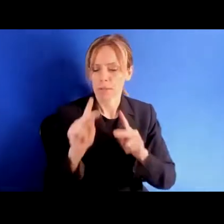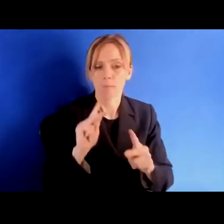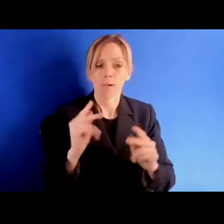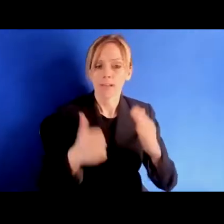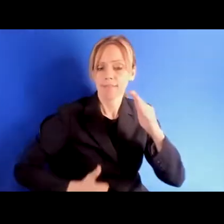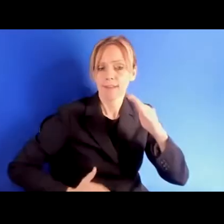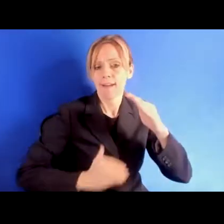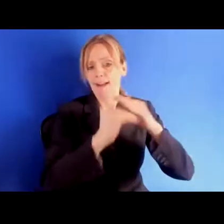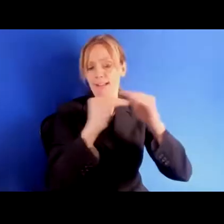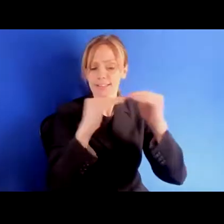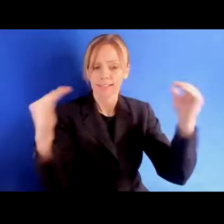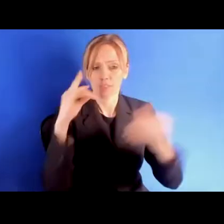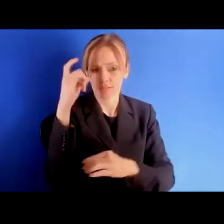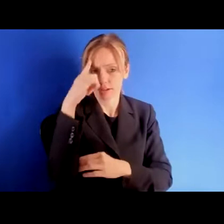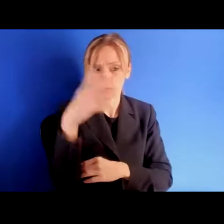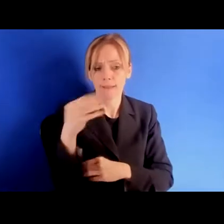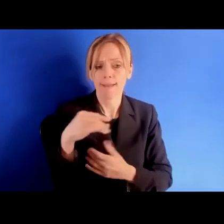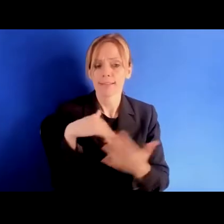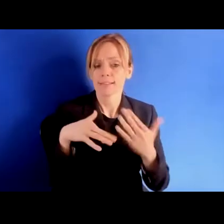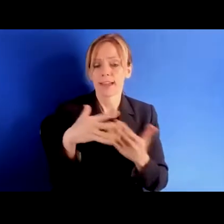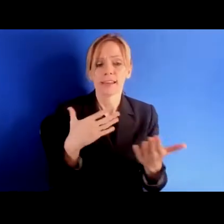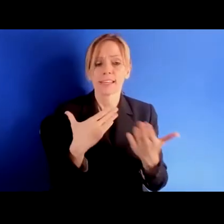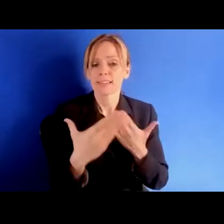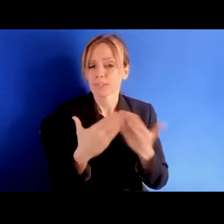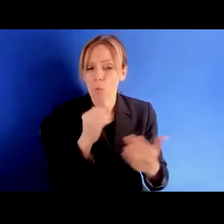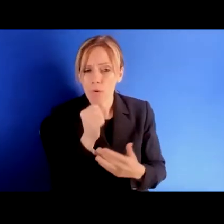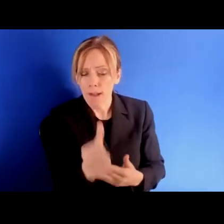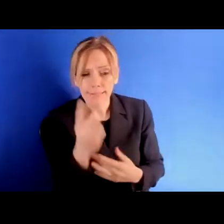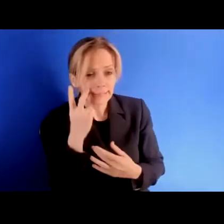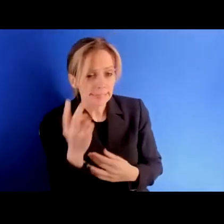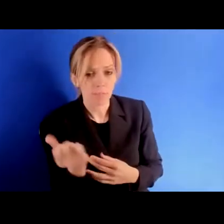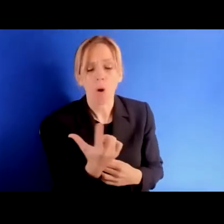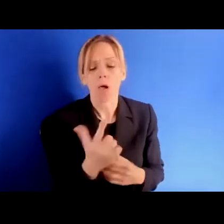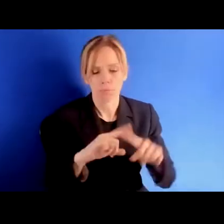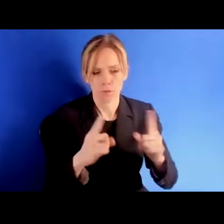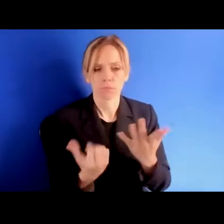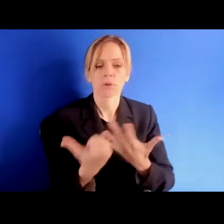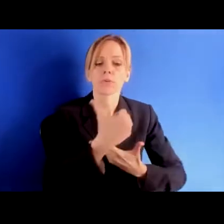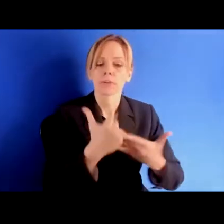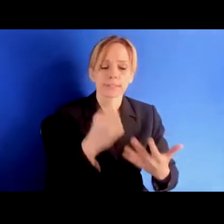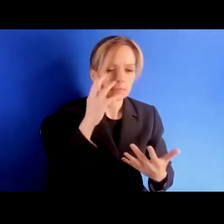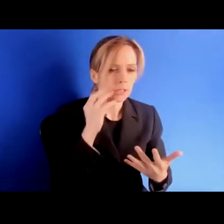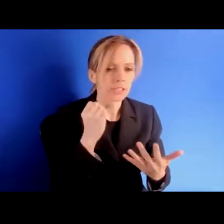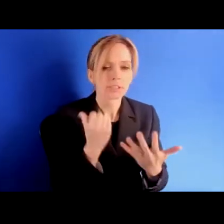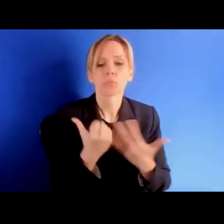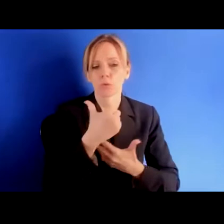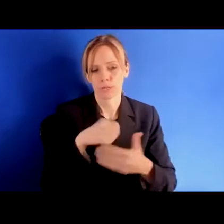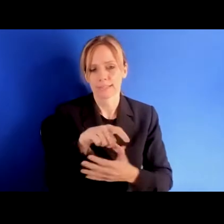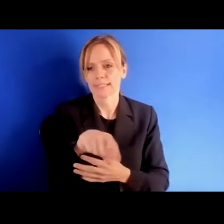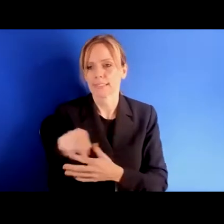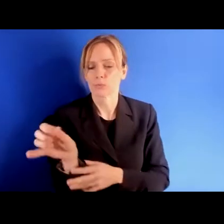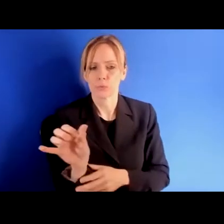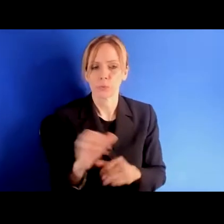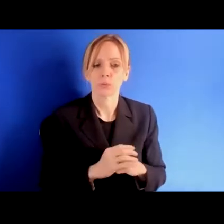perceiving them all or prioritizing everyone's experiences and needs. While the development of the movement is posited